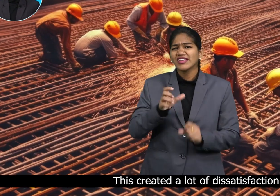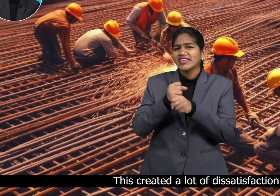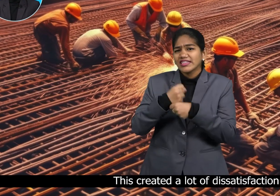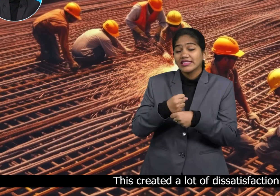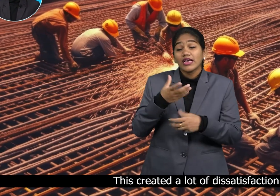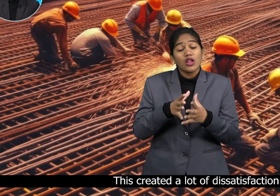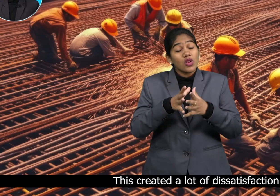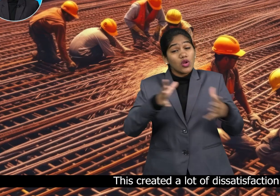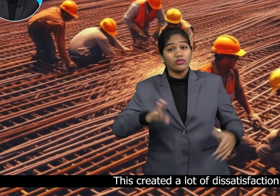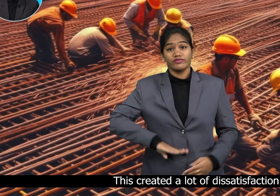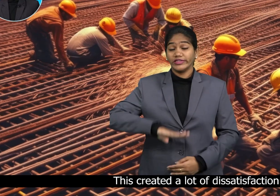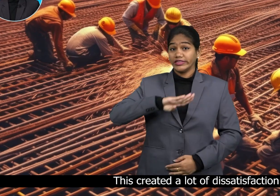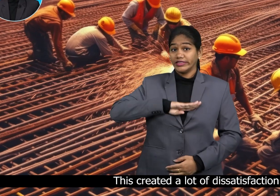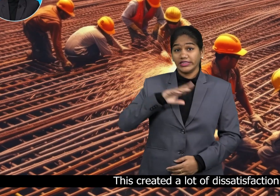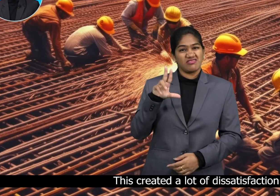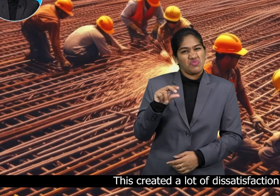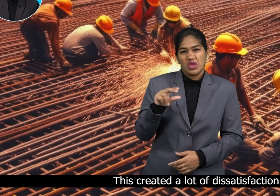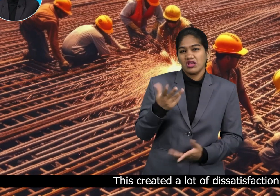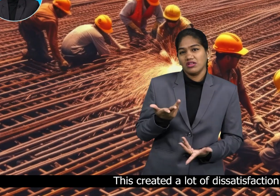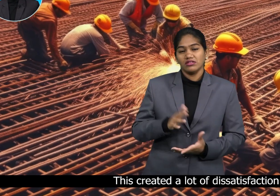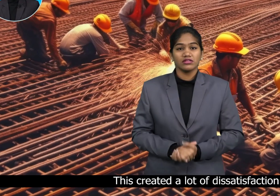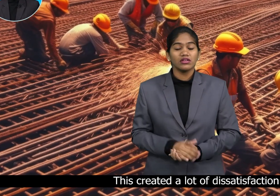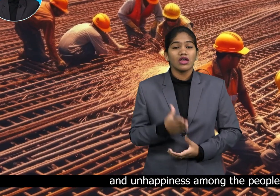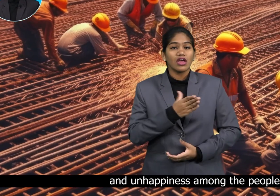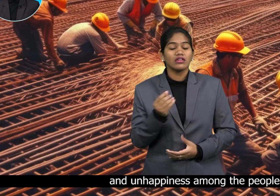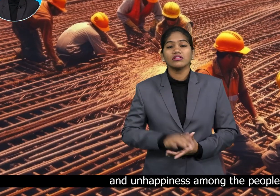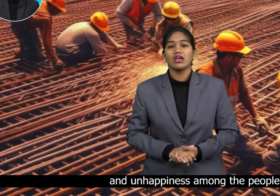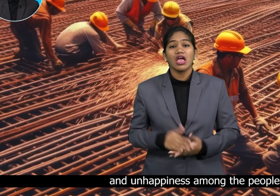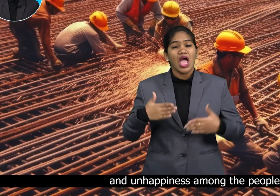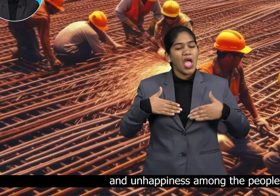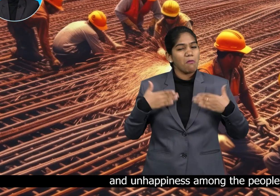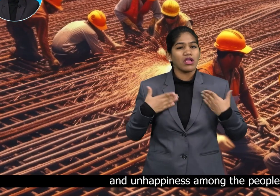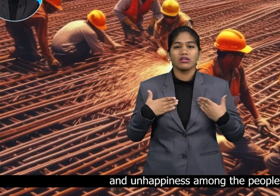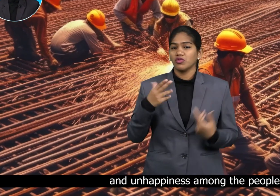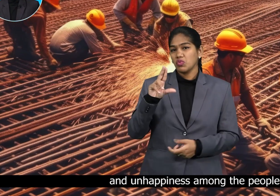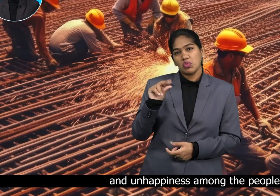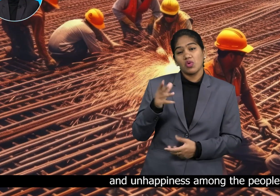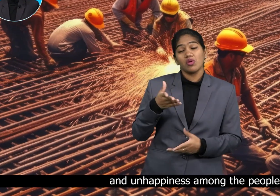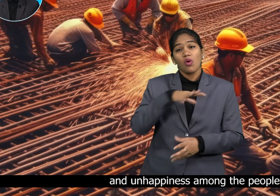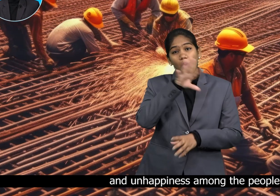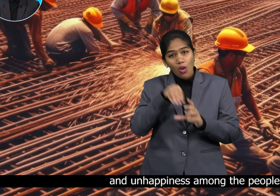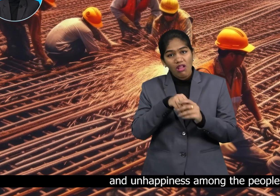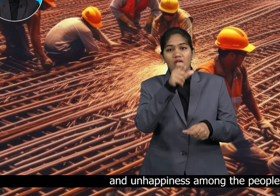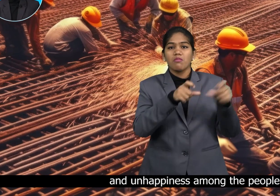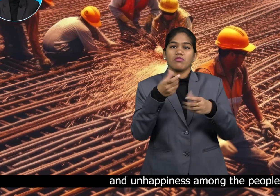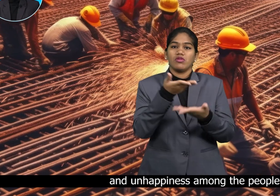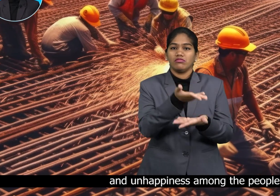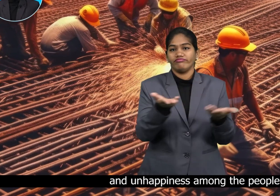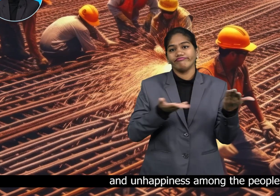This created a lot of dissatisfaction and unhappiness among the people.